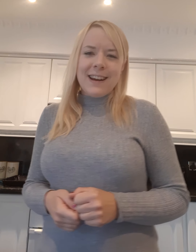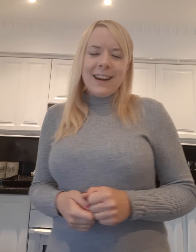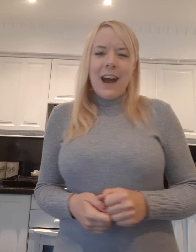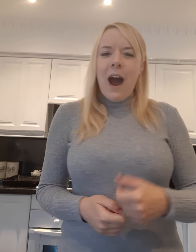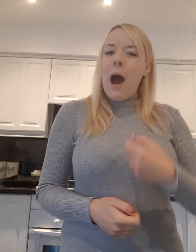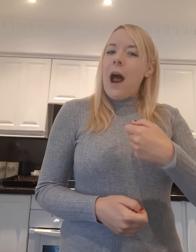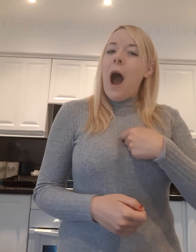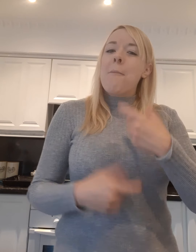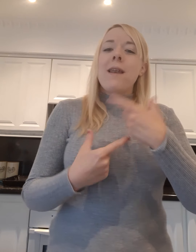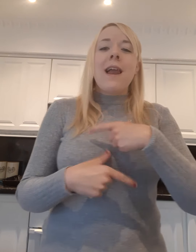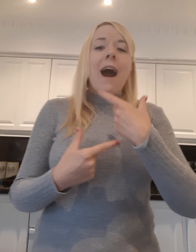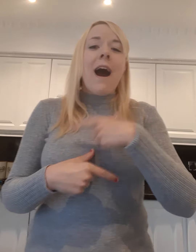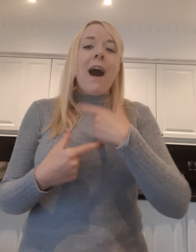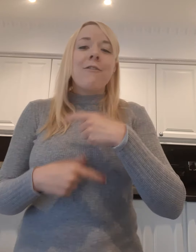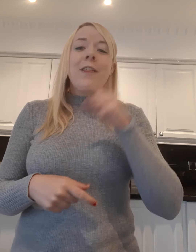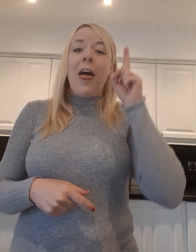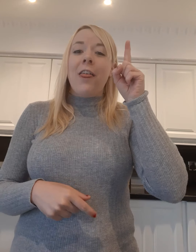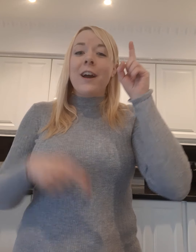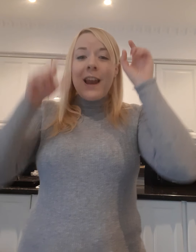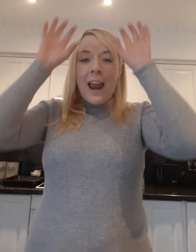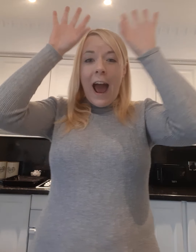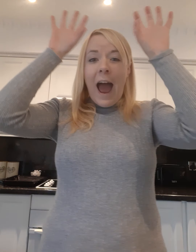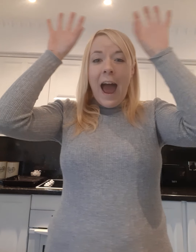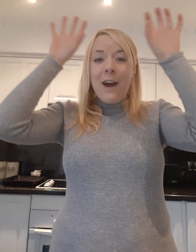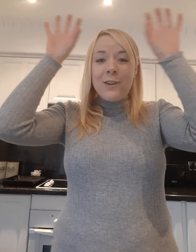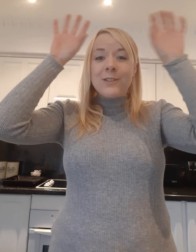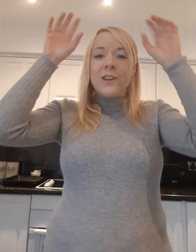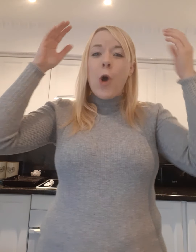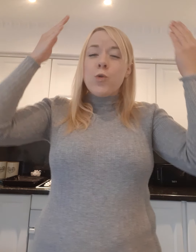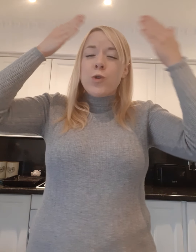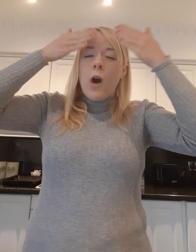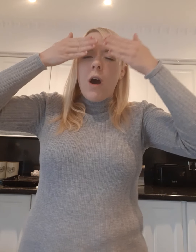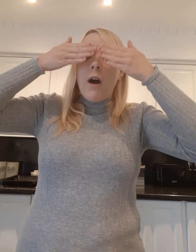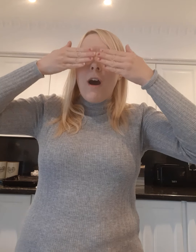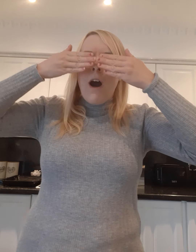again. I'm laughing at clouds so dark up